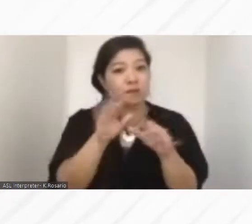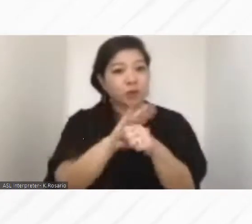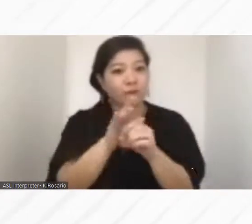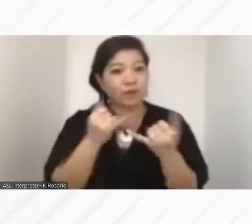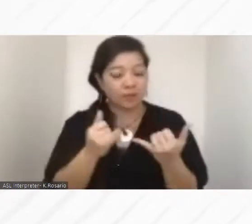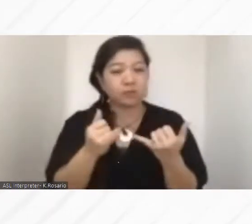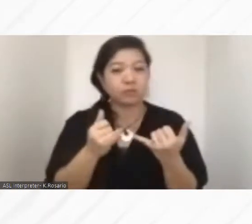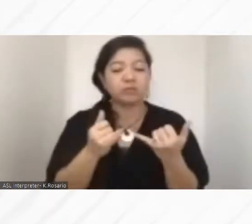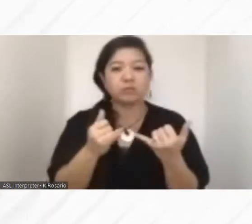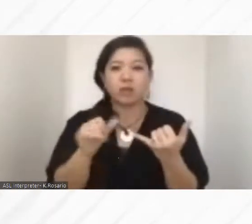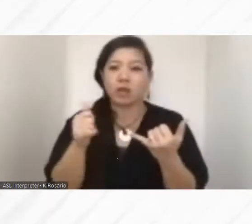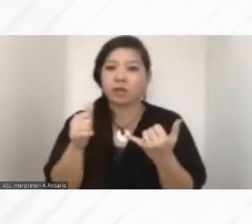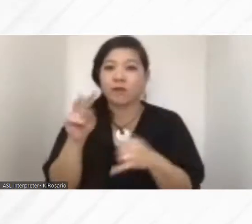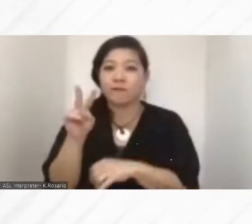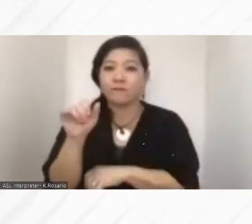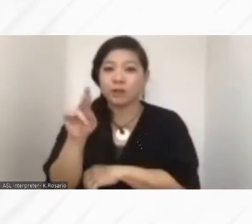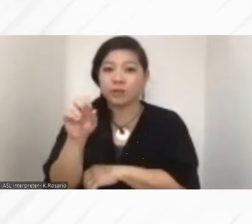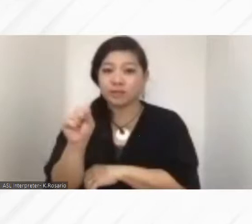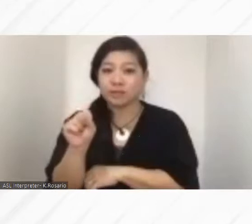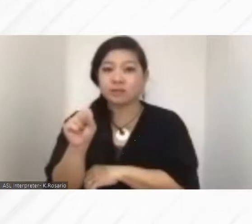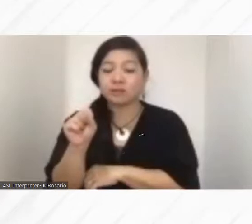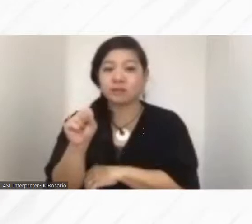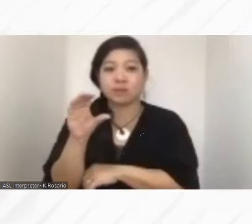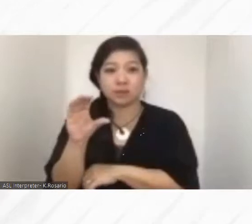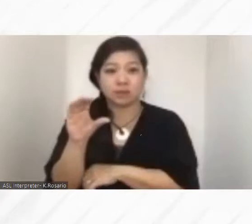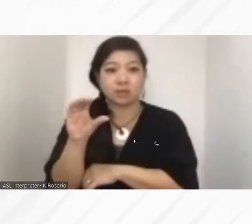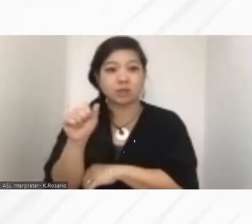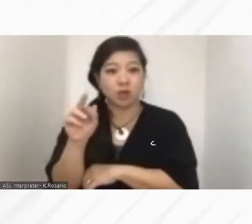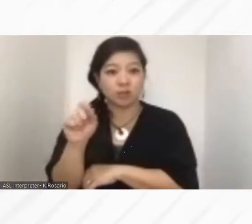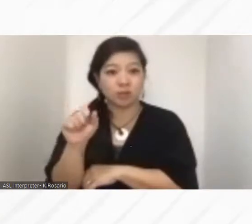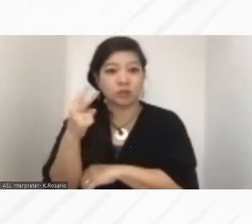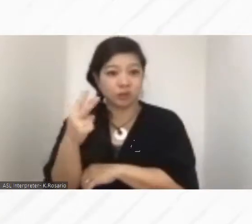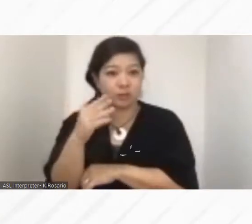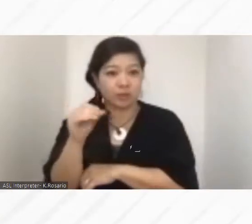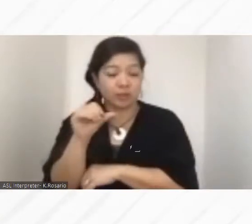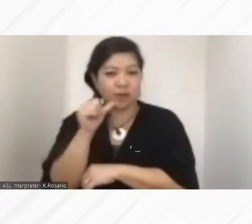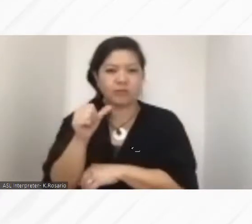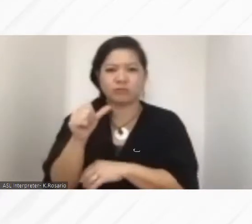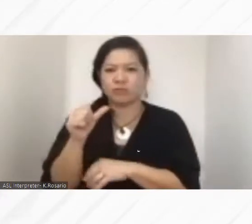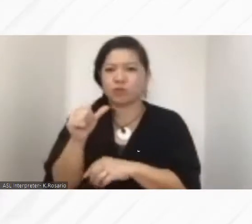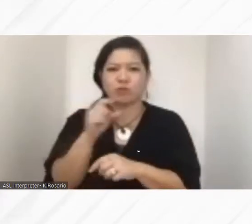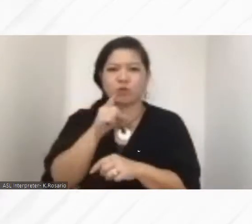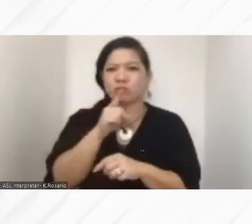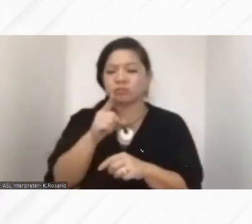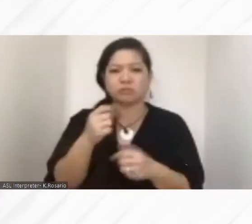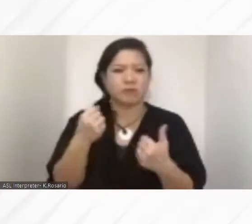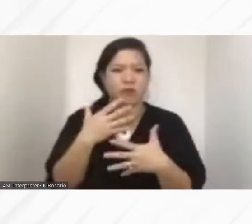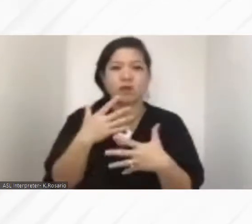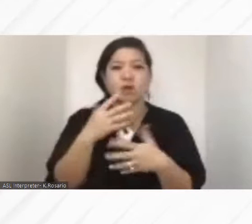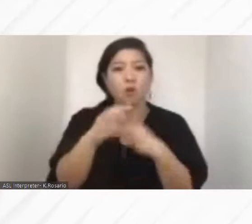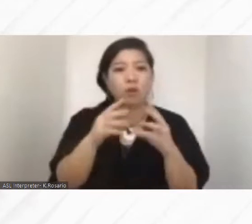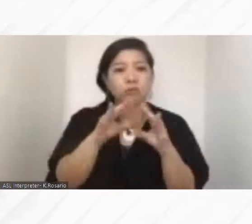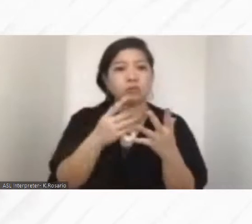SARS-CoV-2, which is the virus which causes COVID-19, has shaken the world to its core. And we've struggled over the past 10,